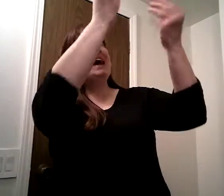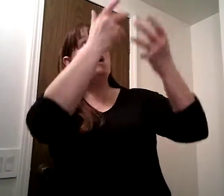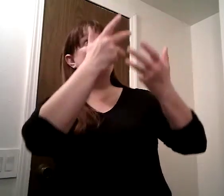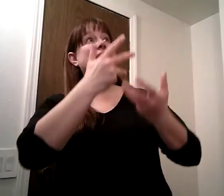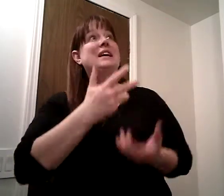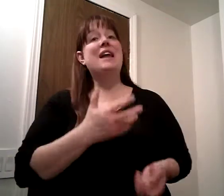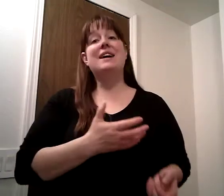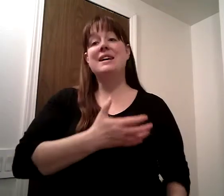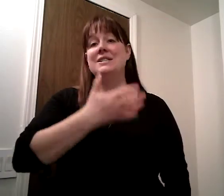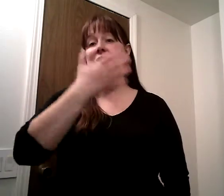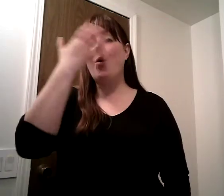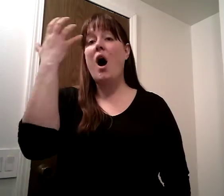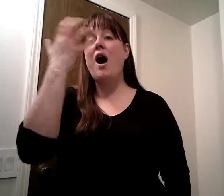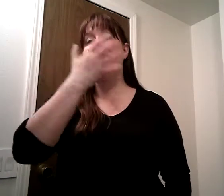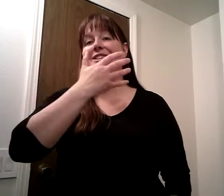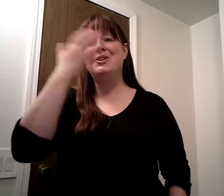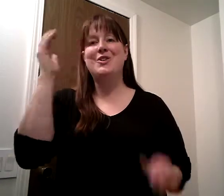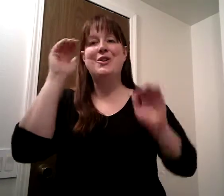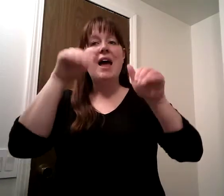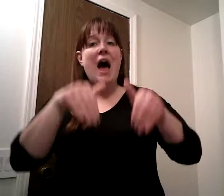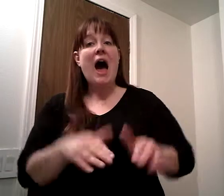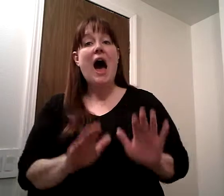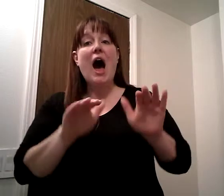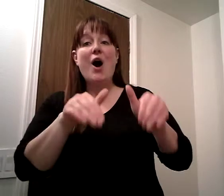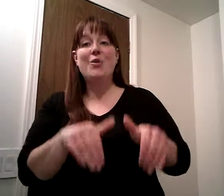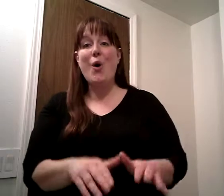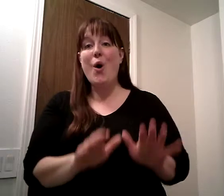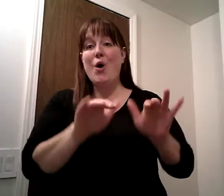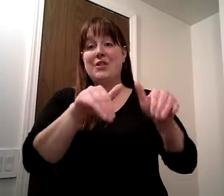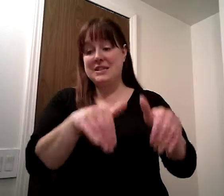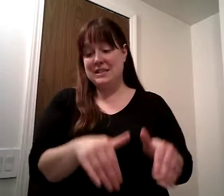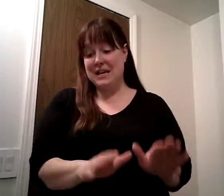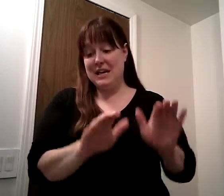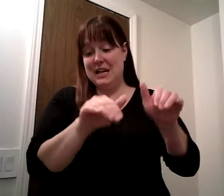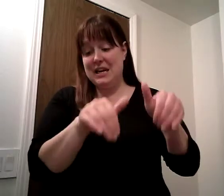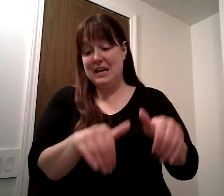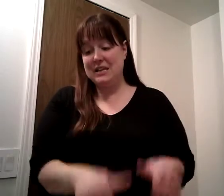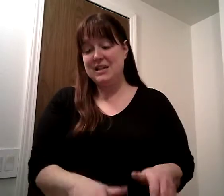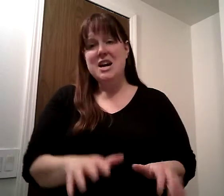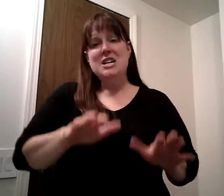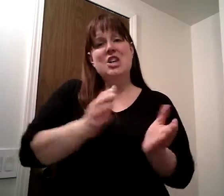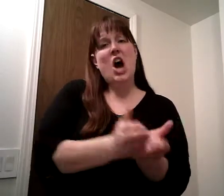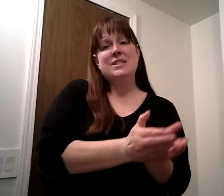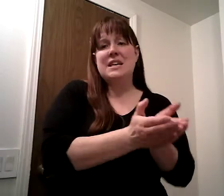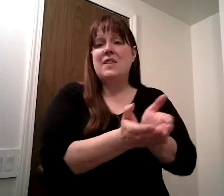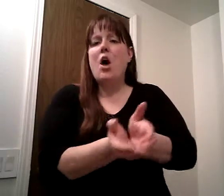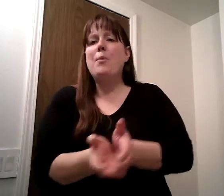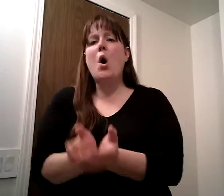Tell me in accents of wonder how rolled the seas, tossing the boat